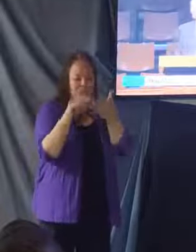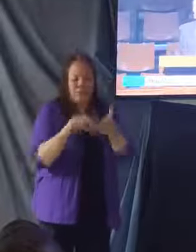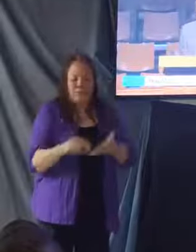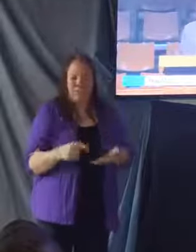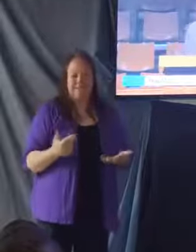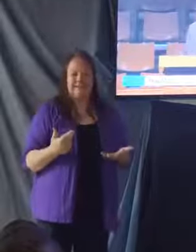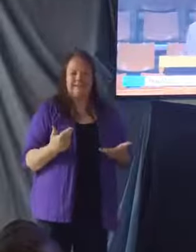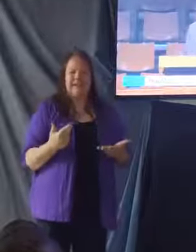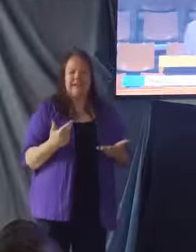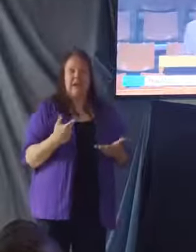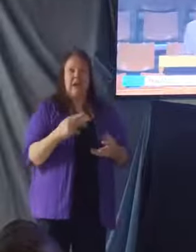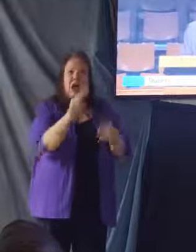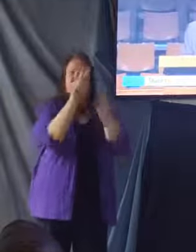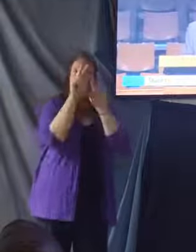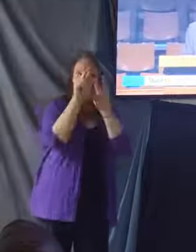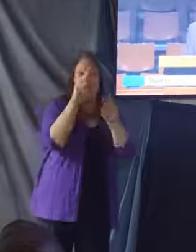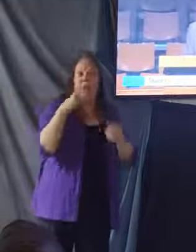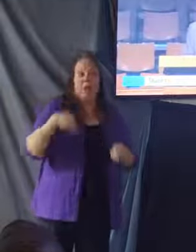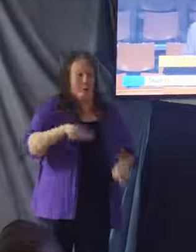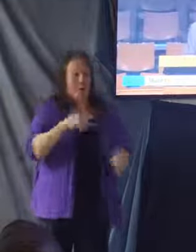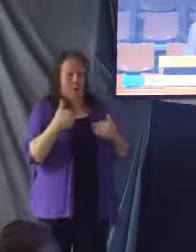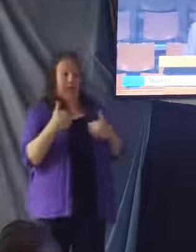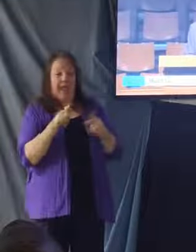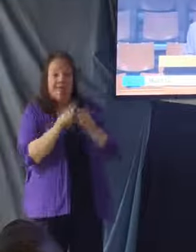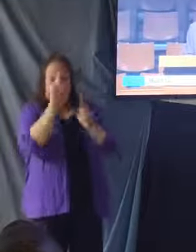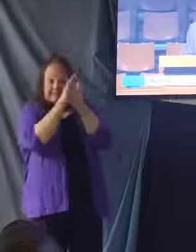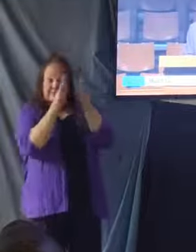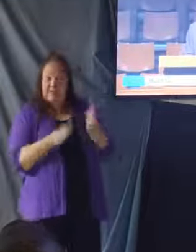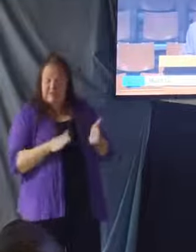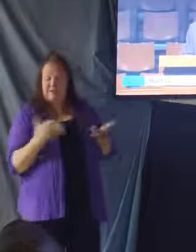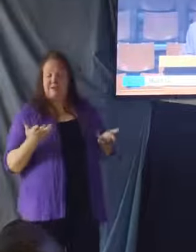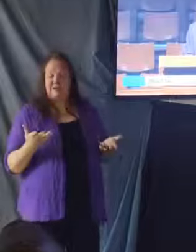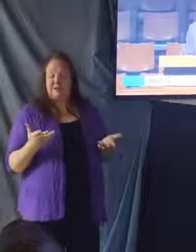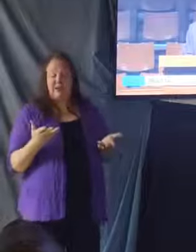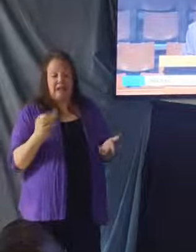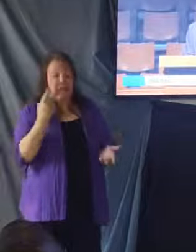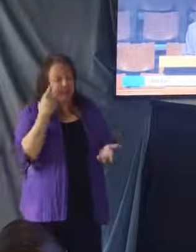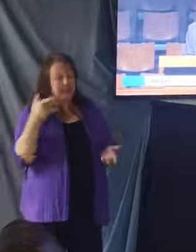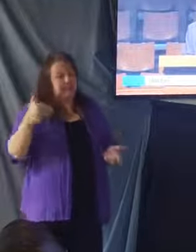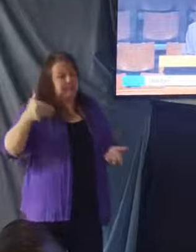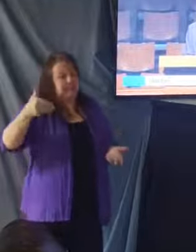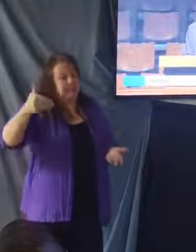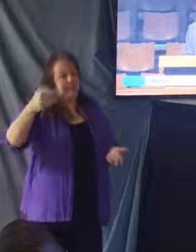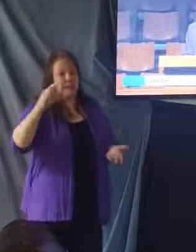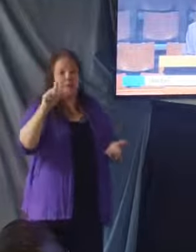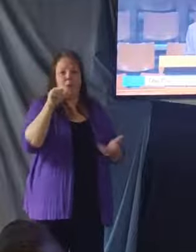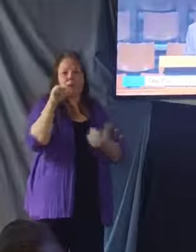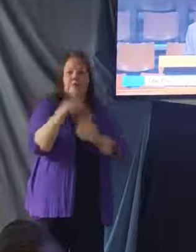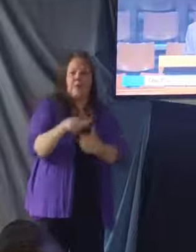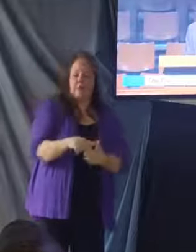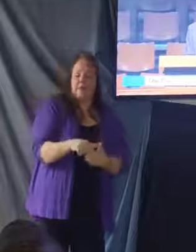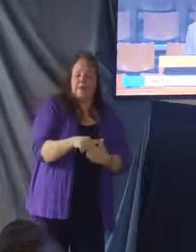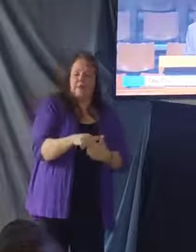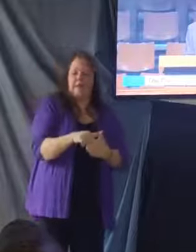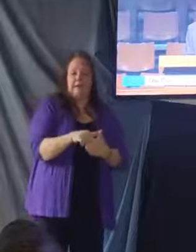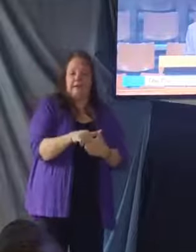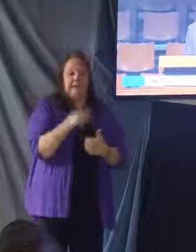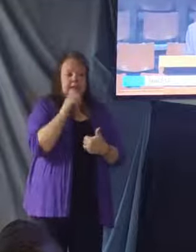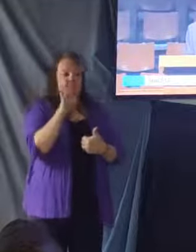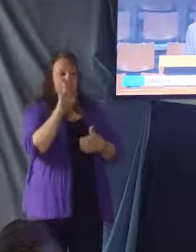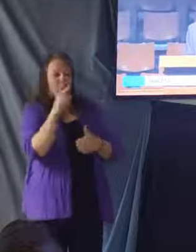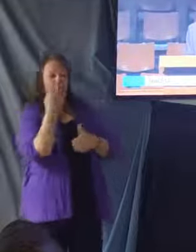passages on the hope of the believer. You see them throughout Paul's letters, not just